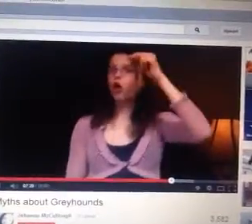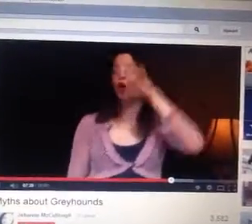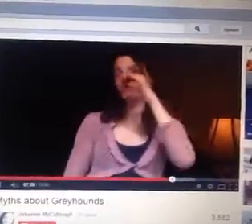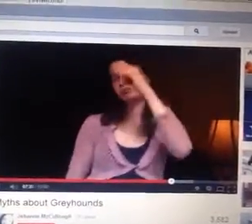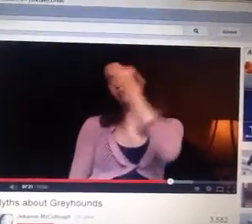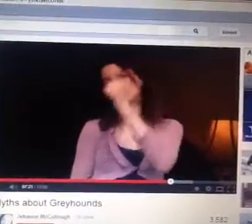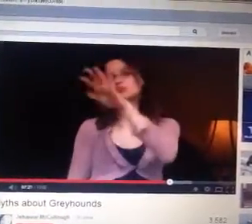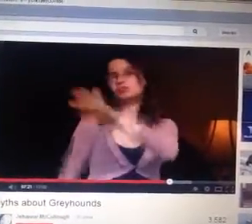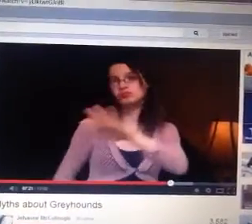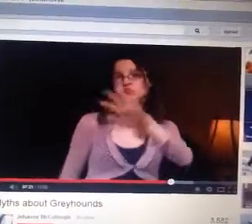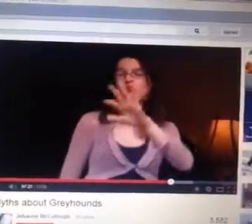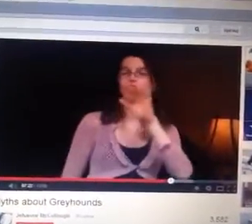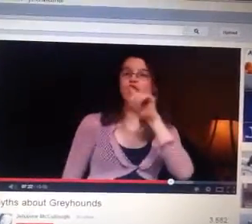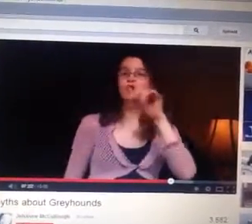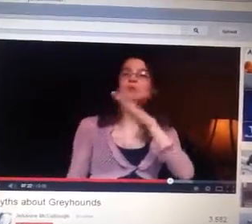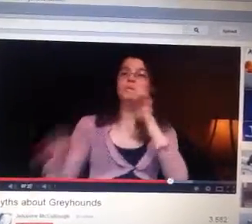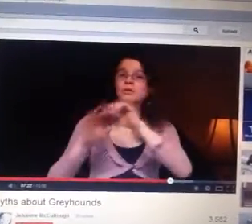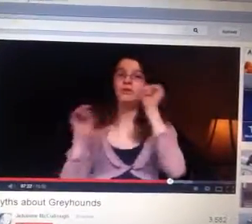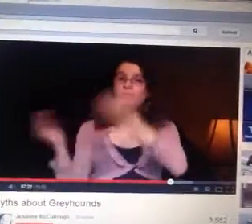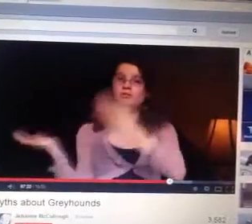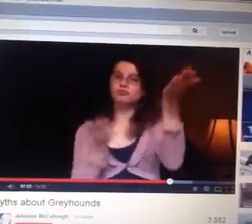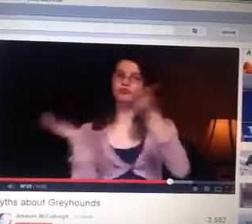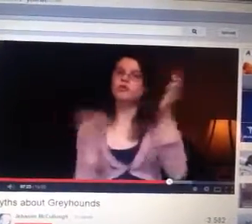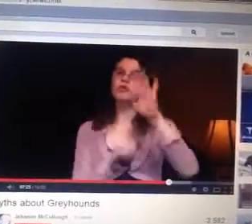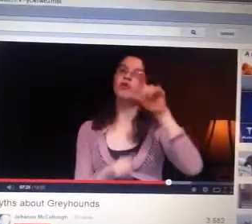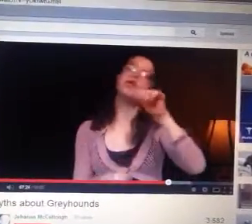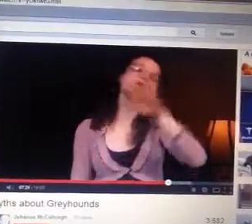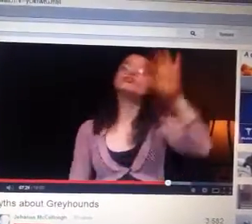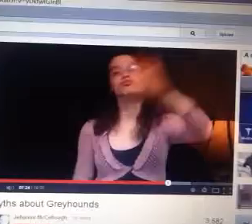one place that I went to was Greyhound Welfare.